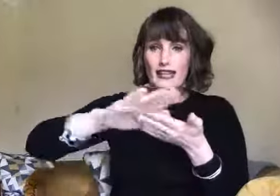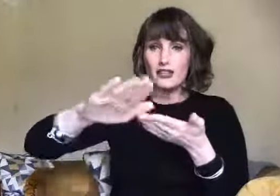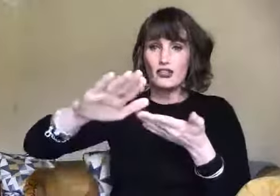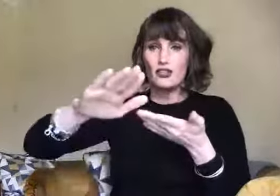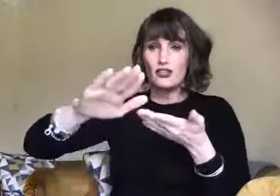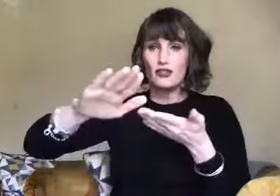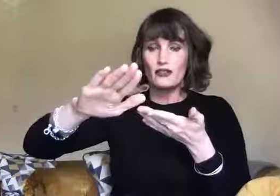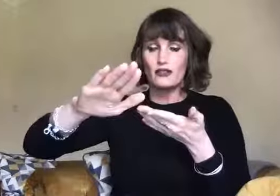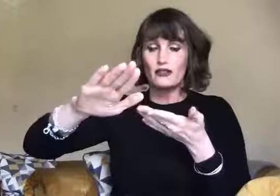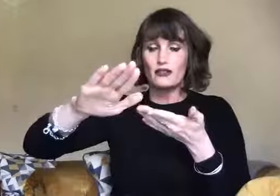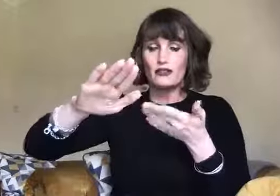H,